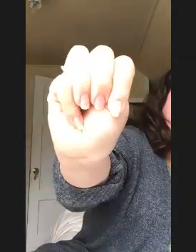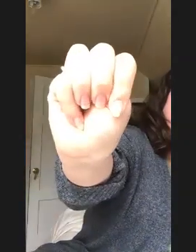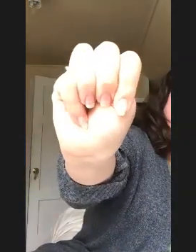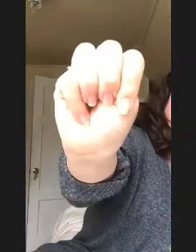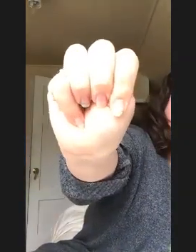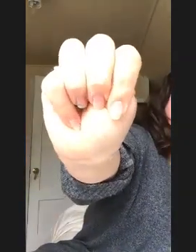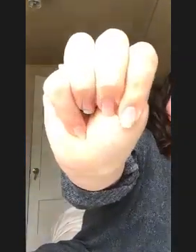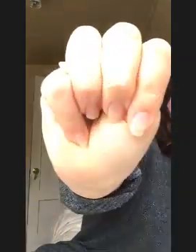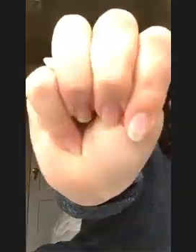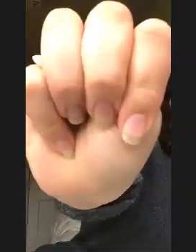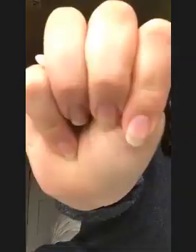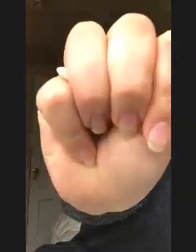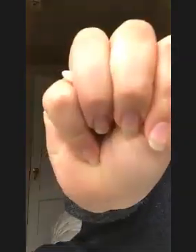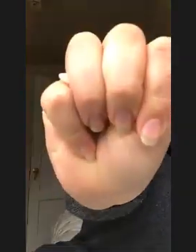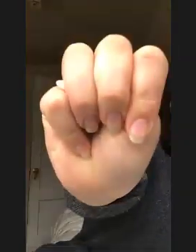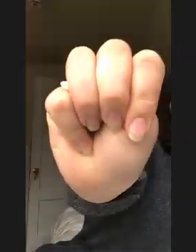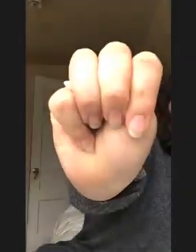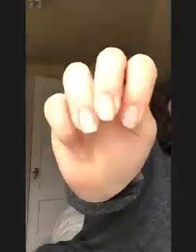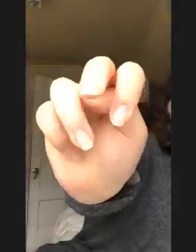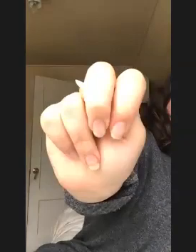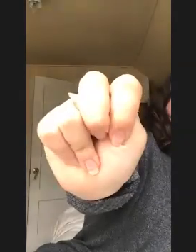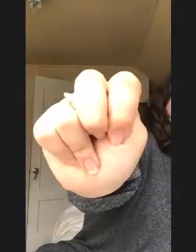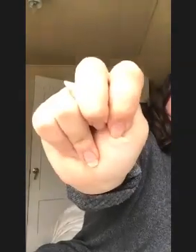M, if you can see that, N,